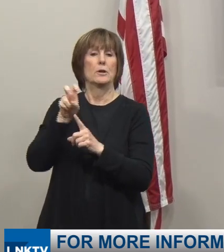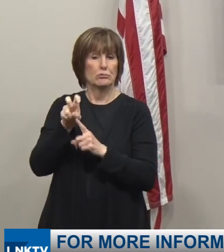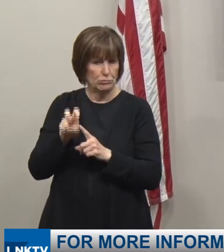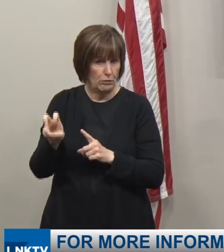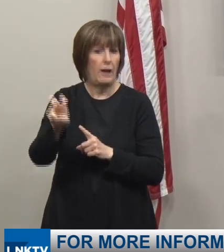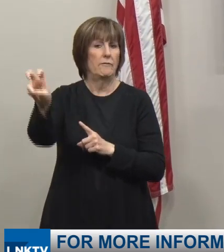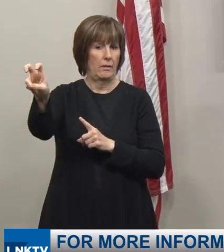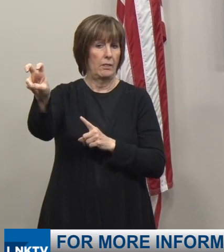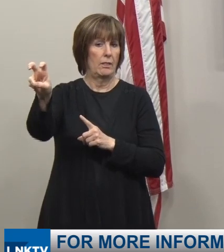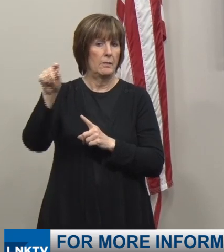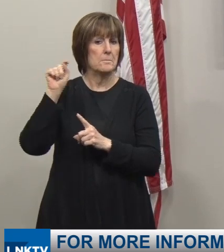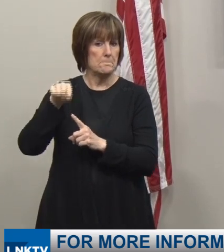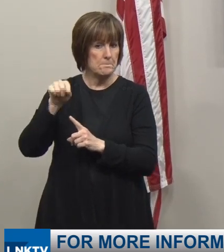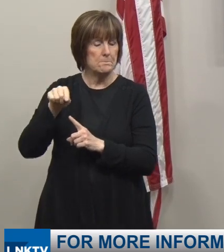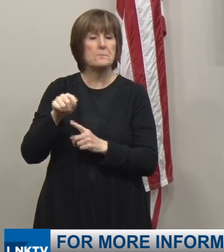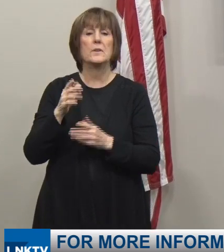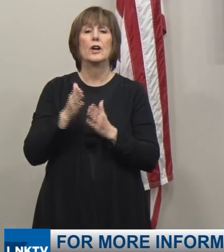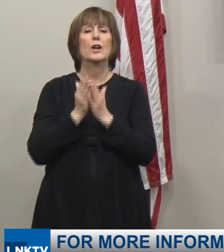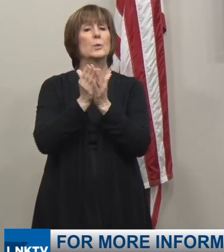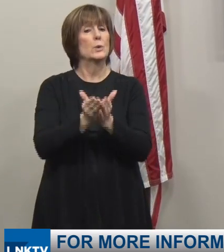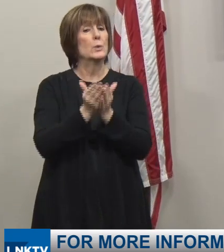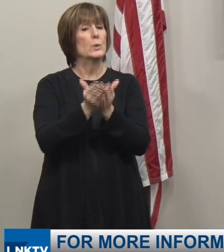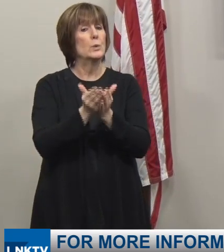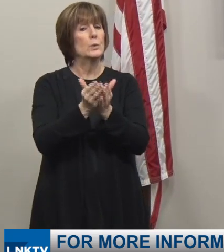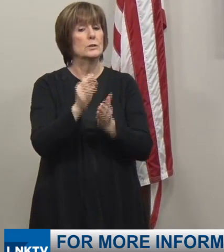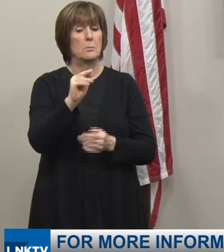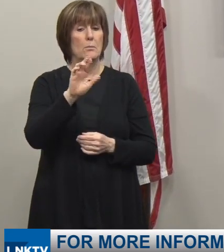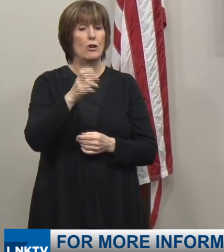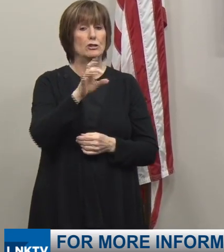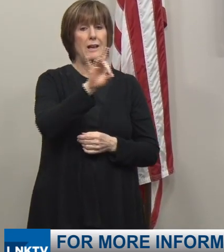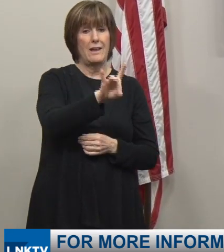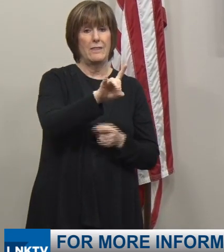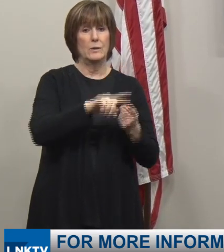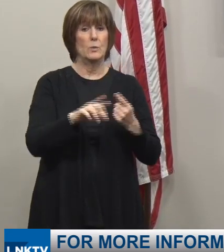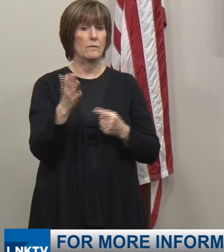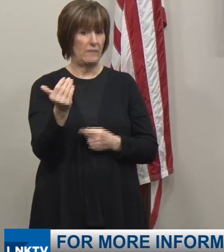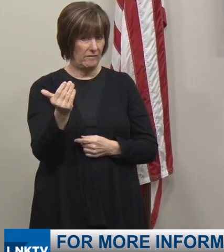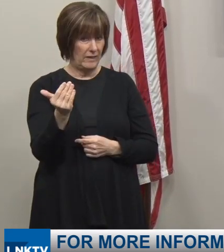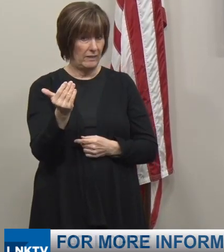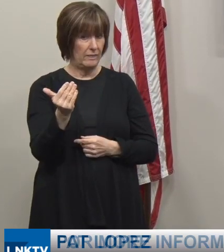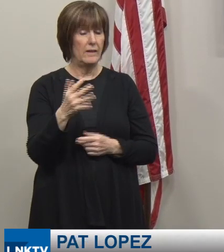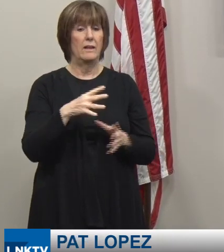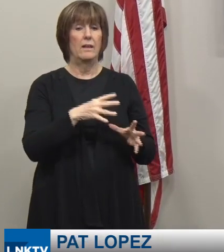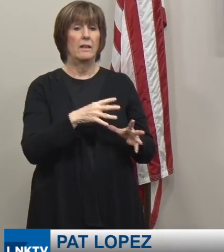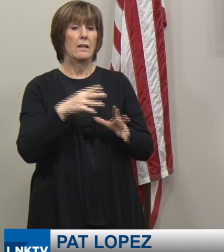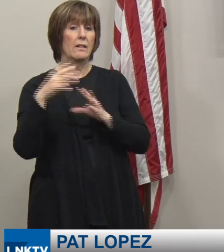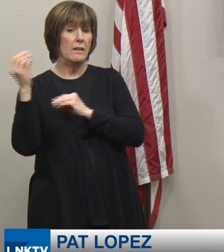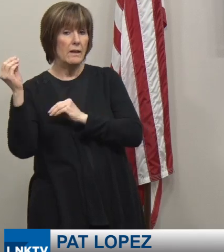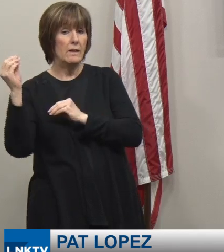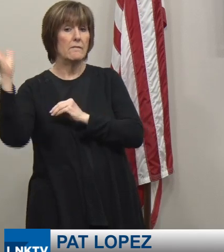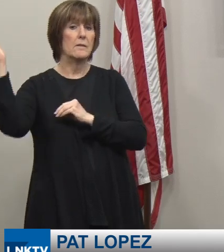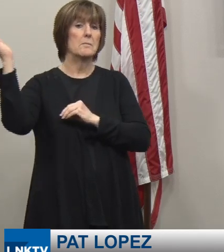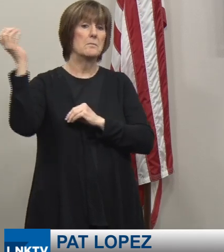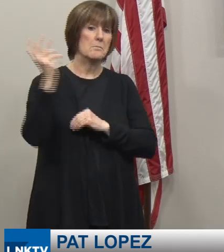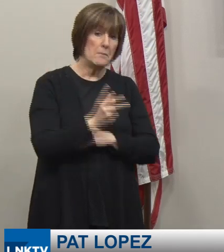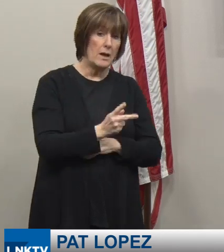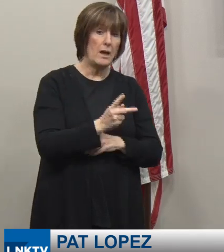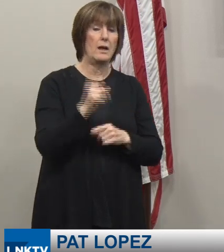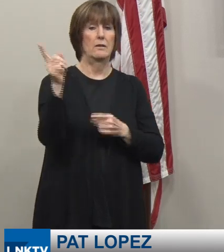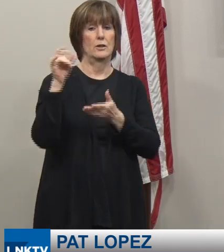travel-related situation. He went on a cruise March 8th through the 15th, leaving and returning to port in New York